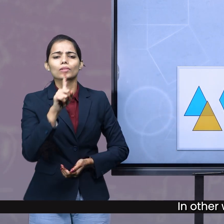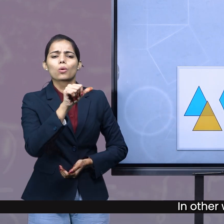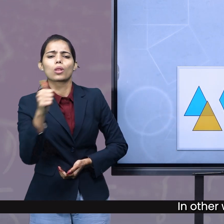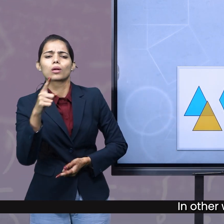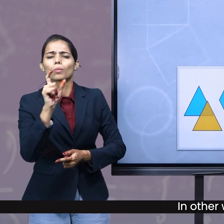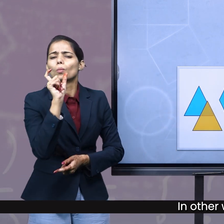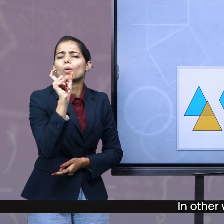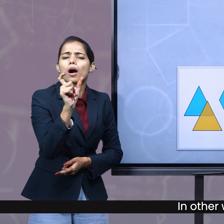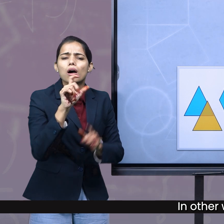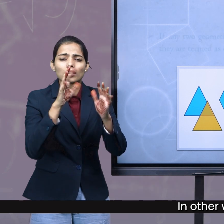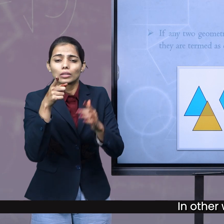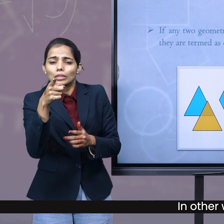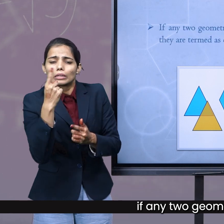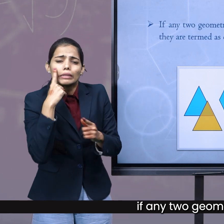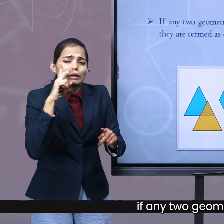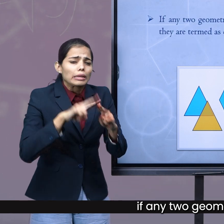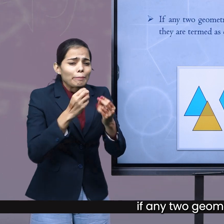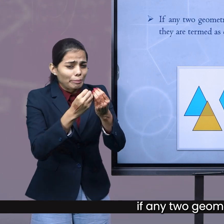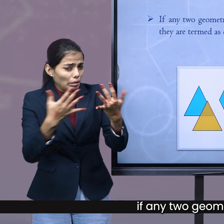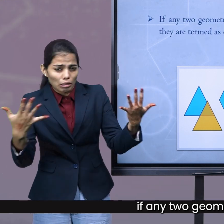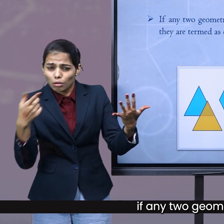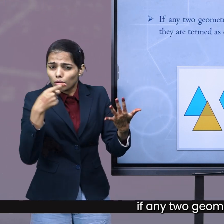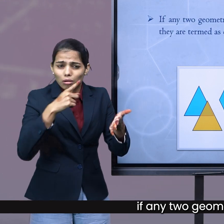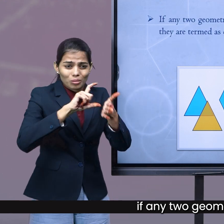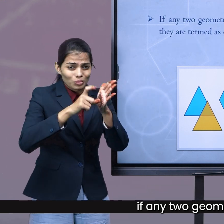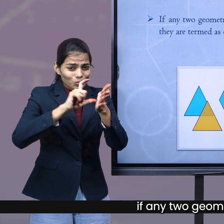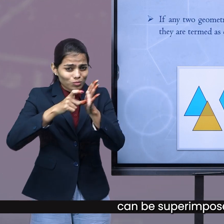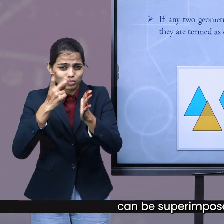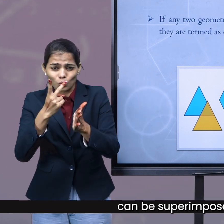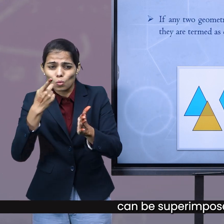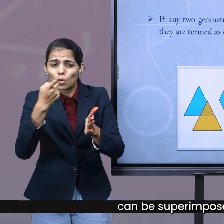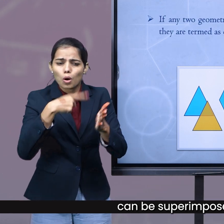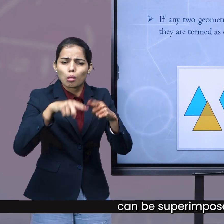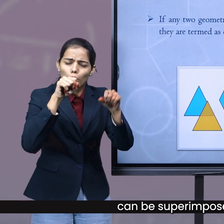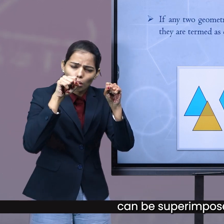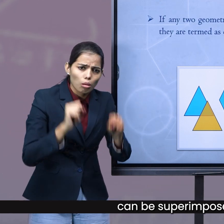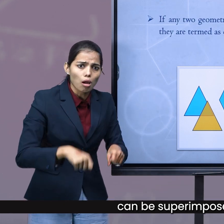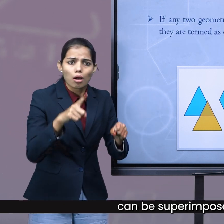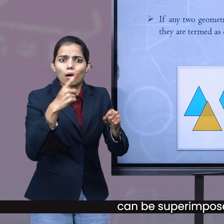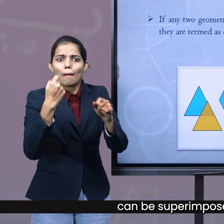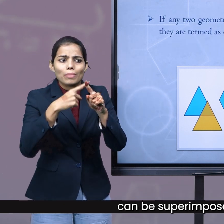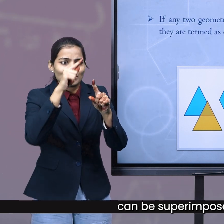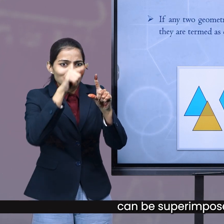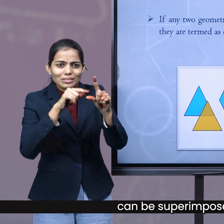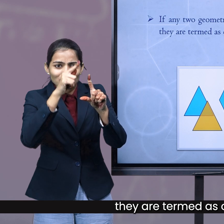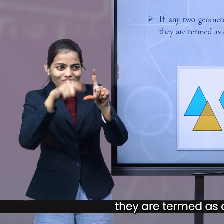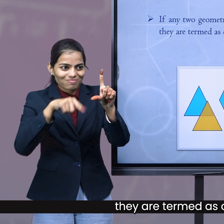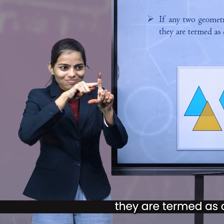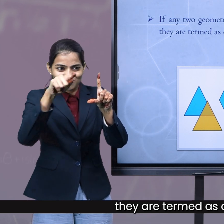In other words, if any two geometrical figures can be superimposed on each other, they are termed